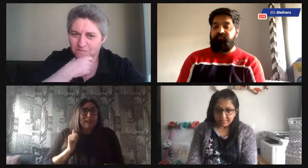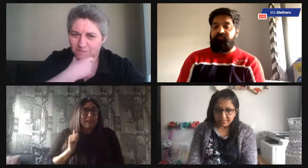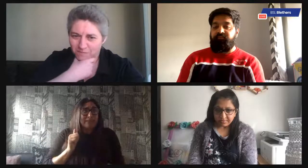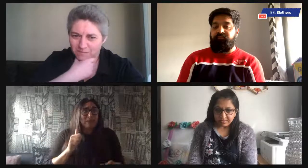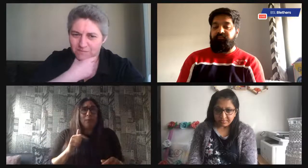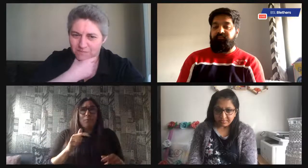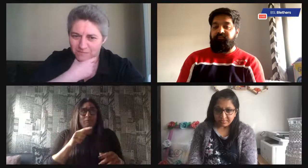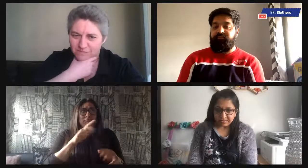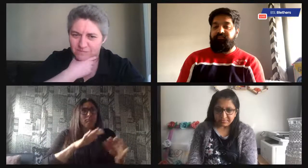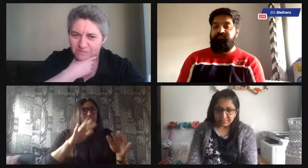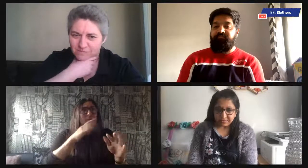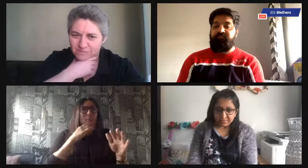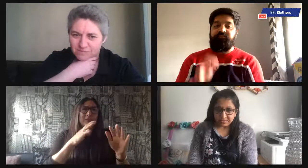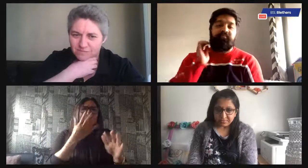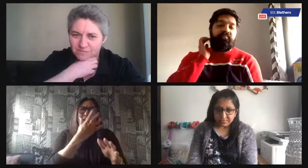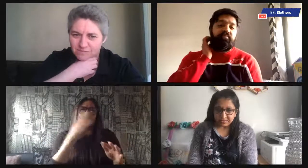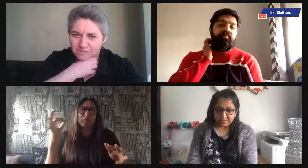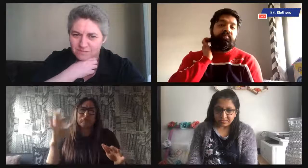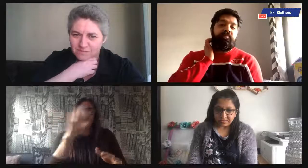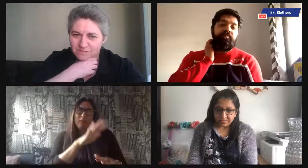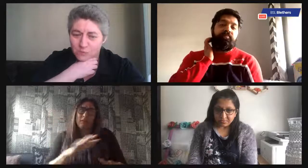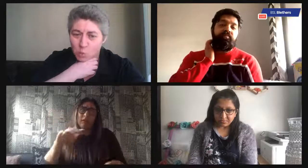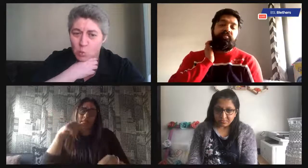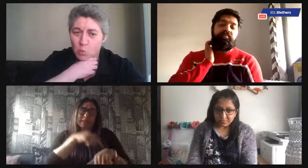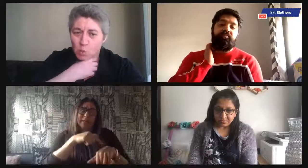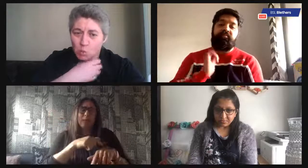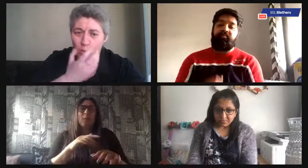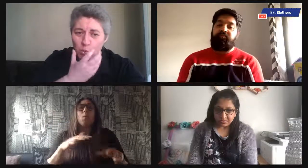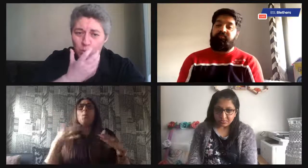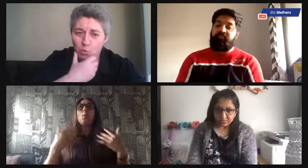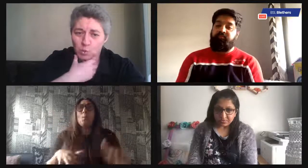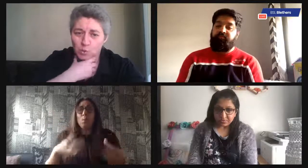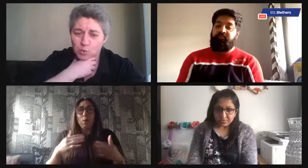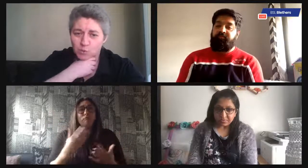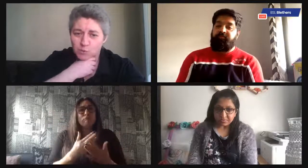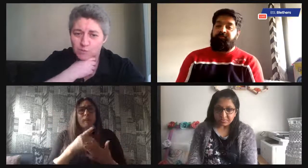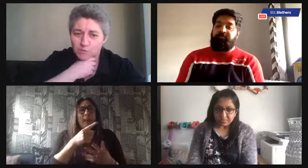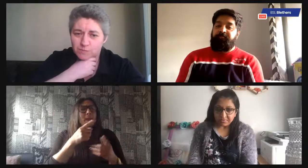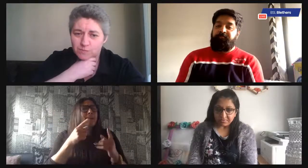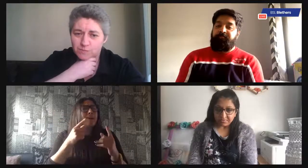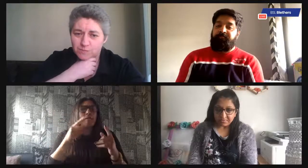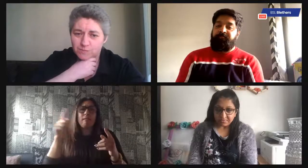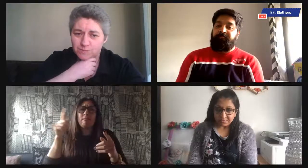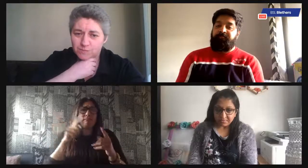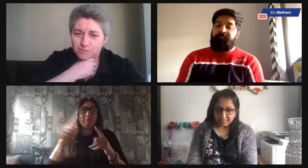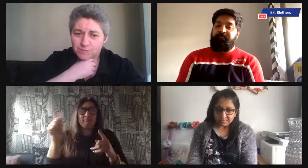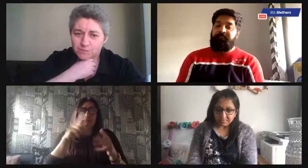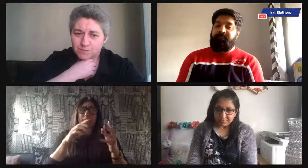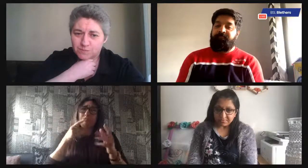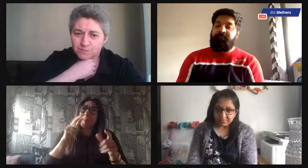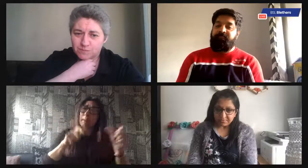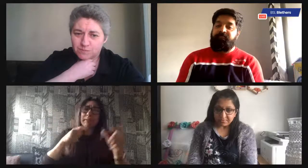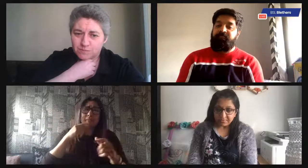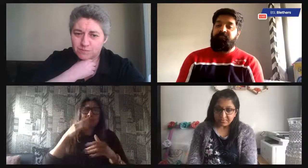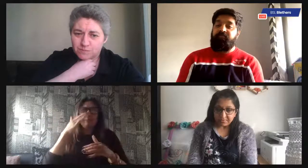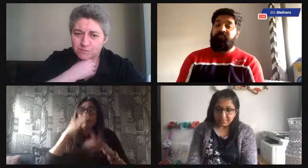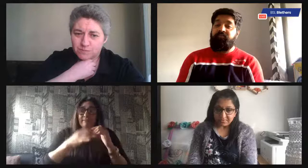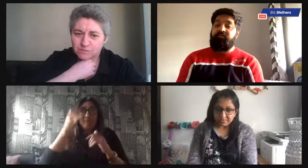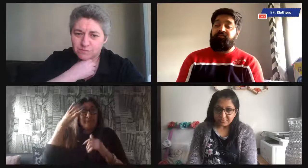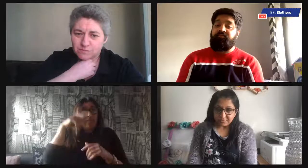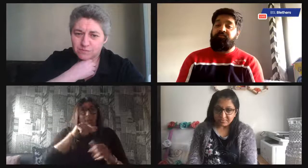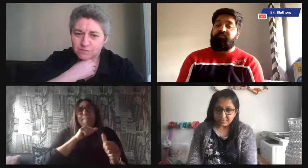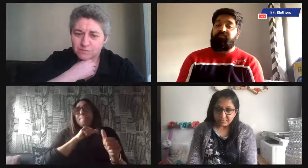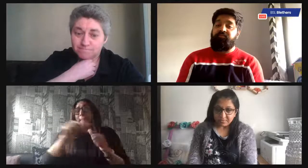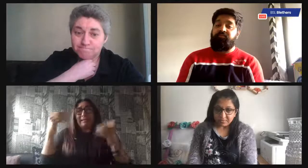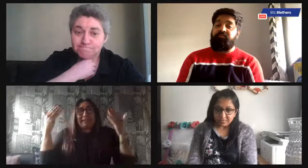The numbers were unexpected. We had about 500 people at that time. We were completely overwhelmed.